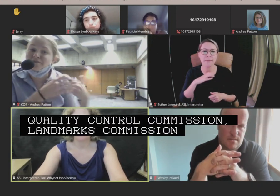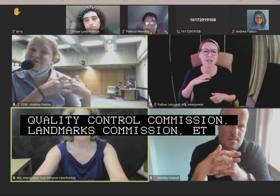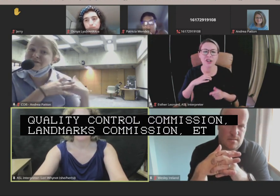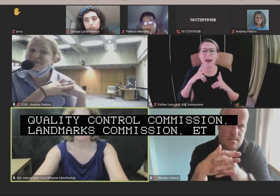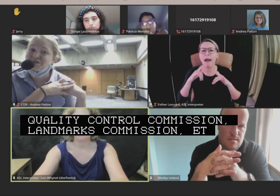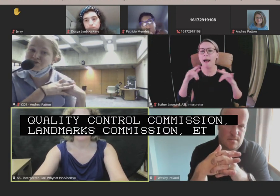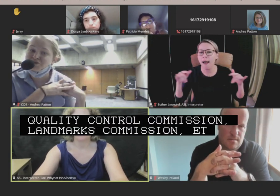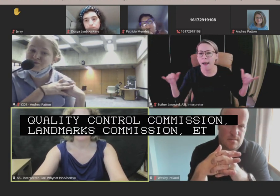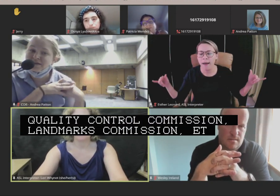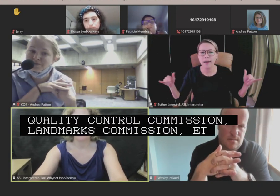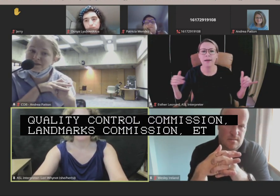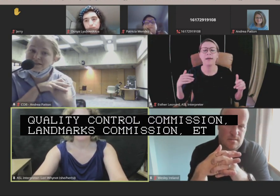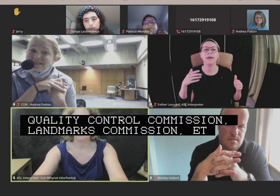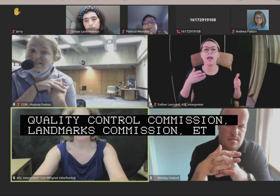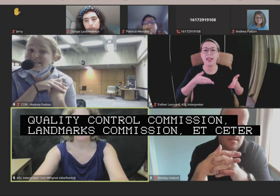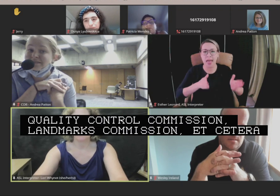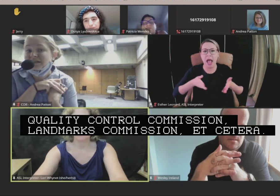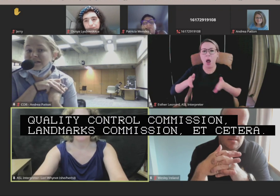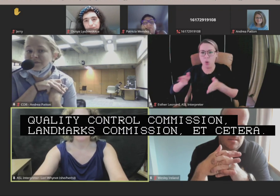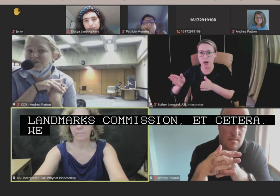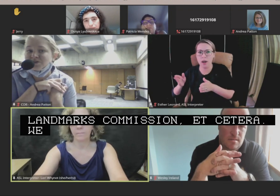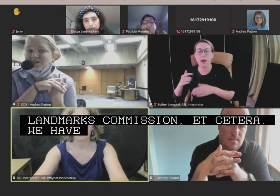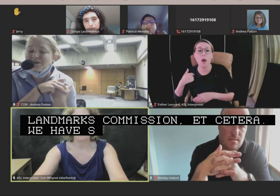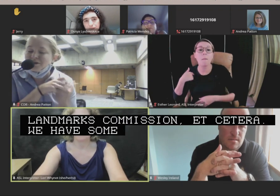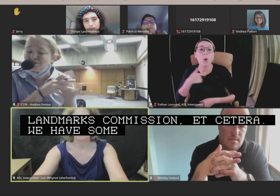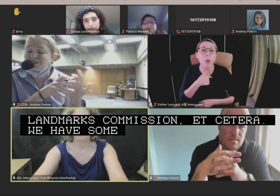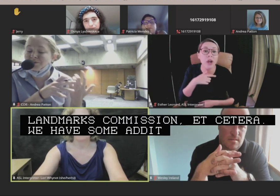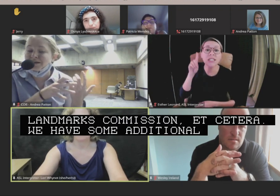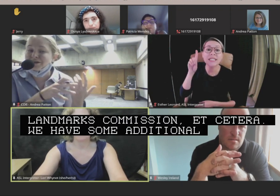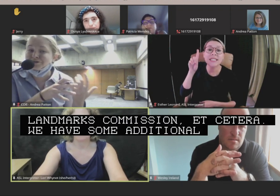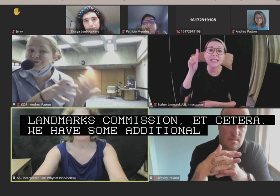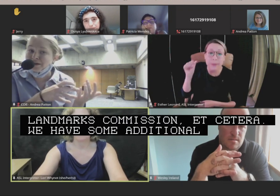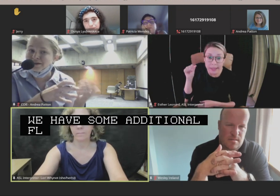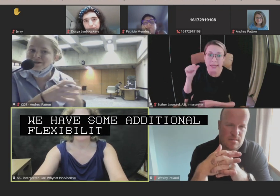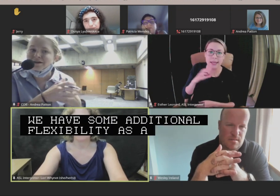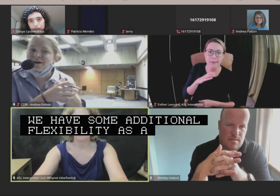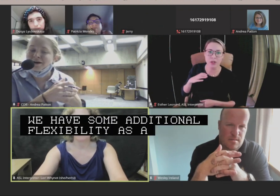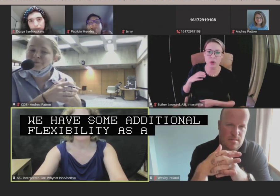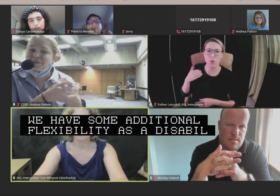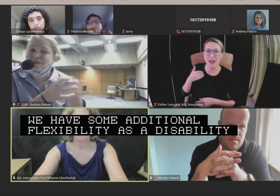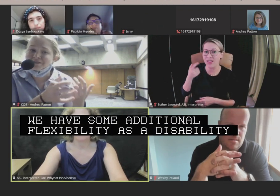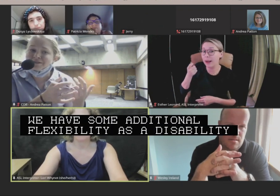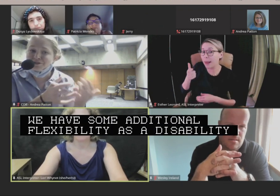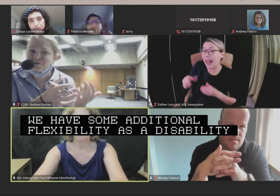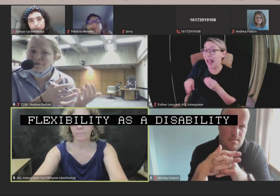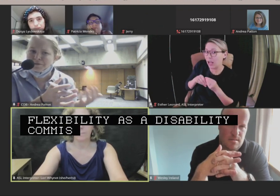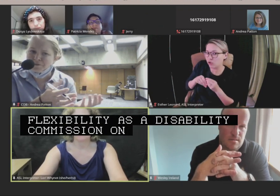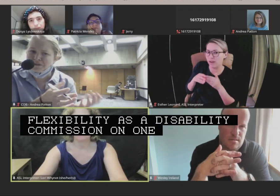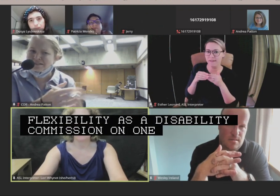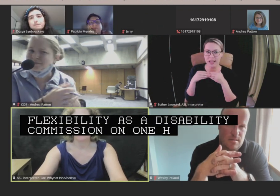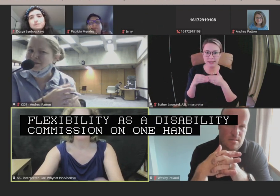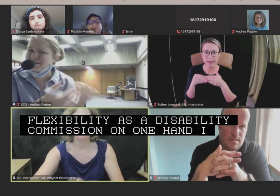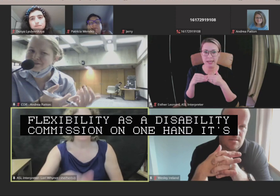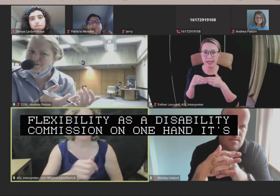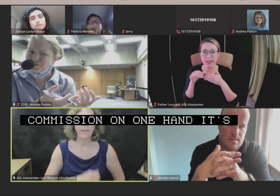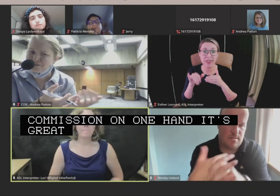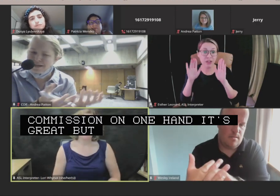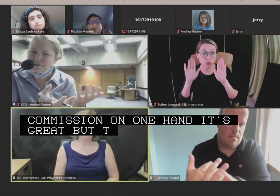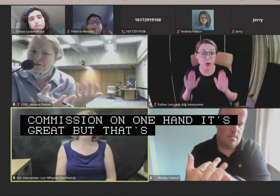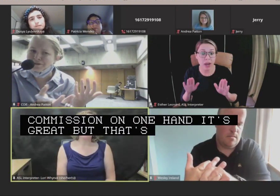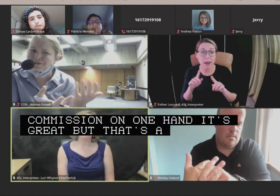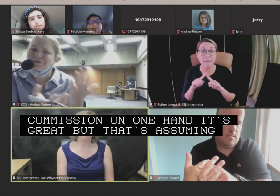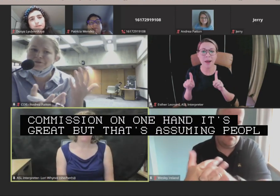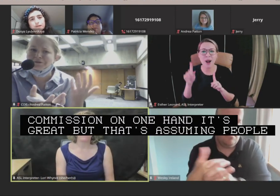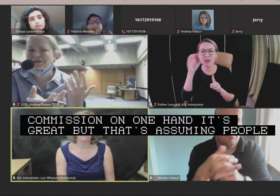We have some additional flexibility as a disability commission, which on the one hand is great, but that's assuming people with disabilities don't